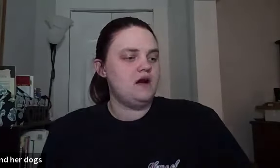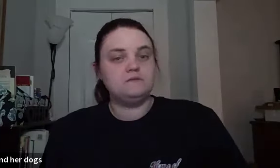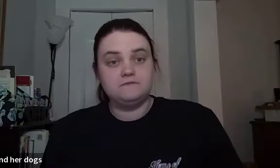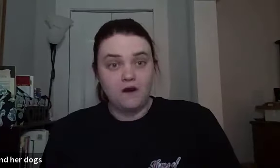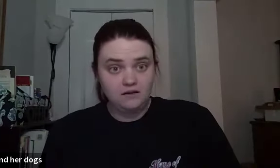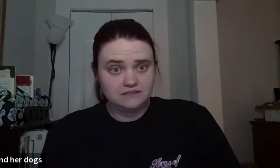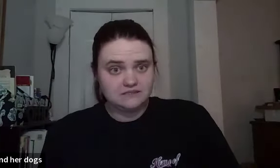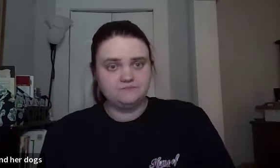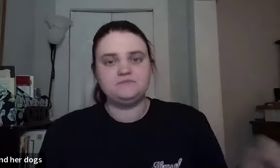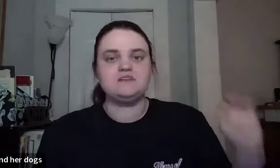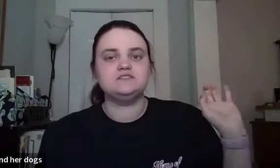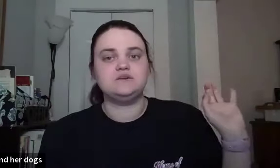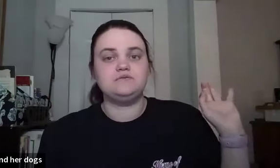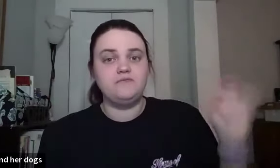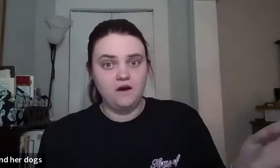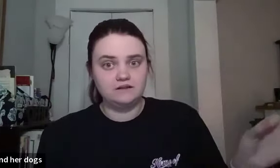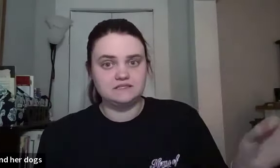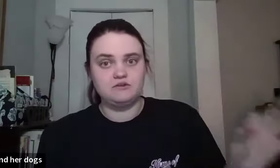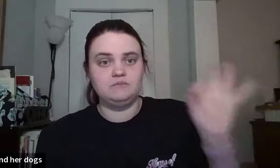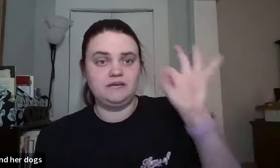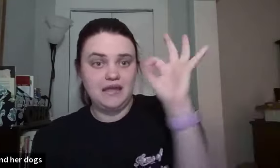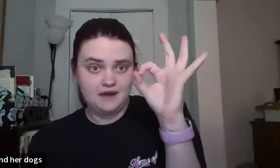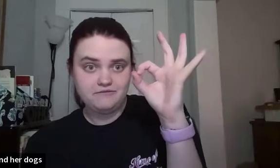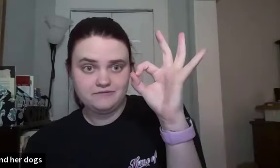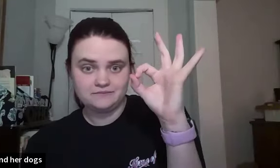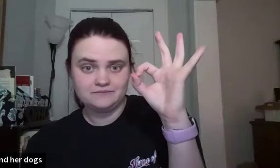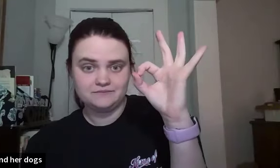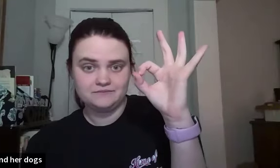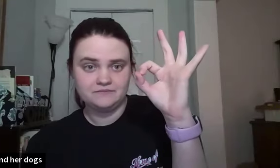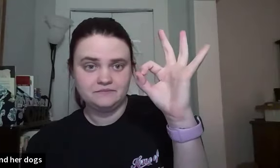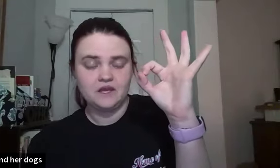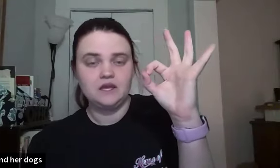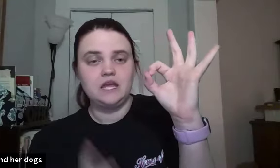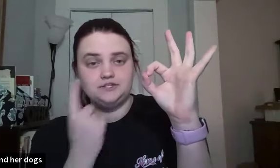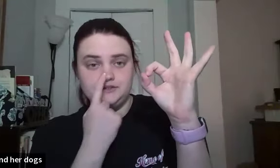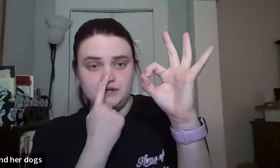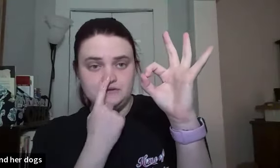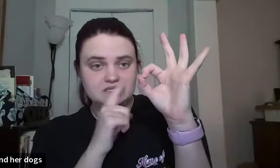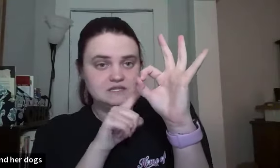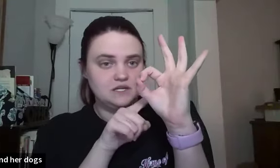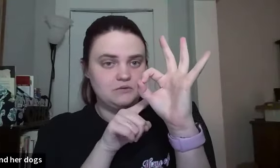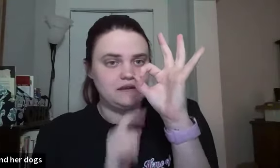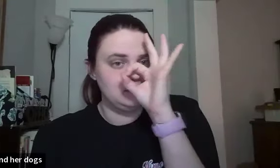We have fox. So fox is going to be an F, and your nose is going to go right